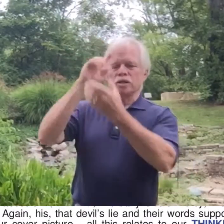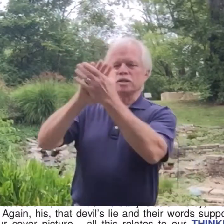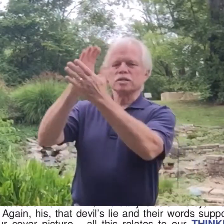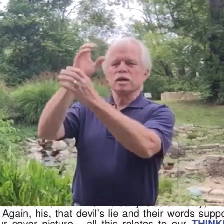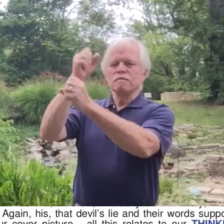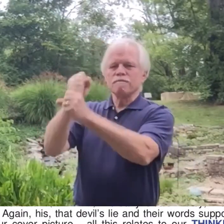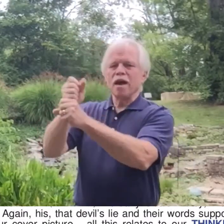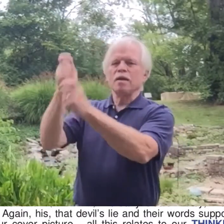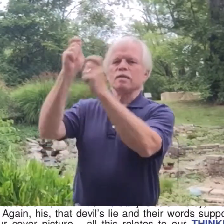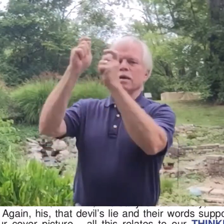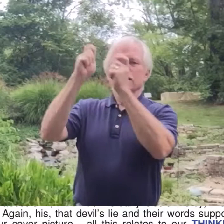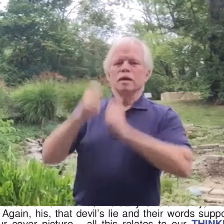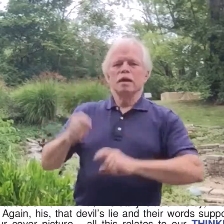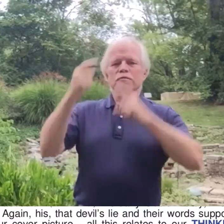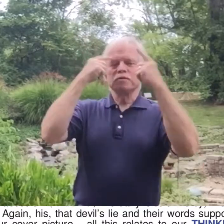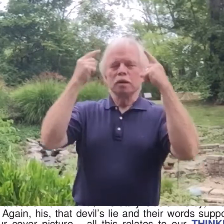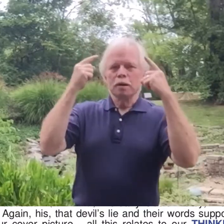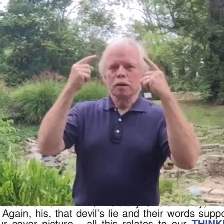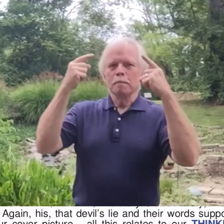gracious faith gift.